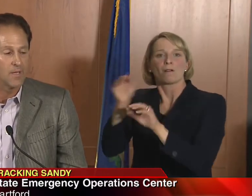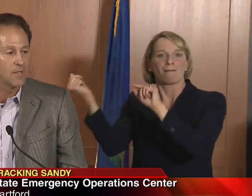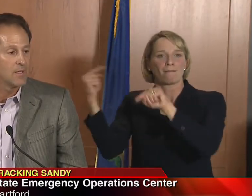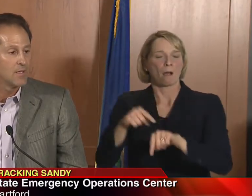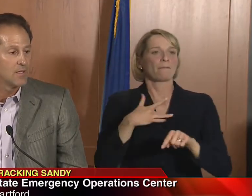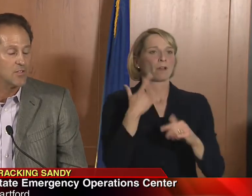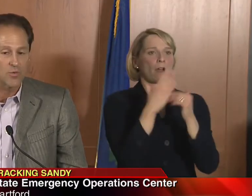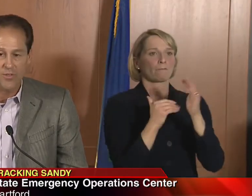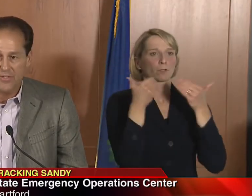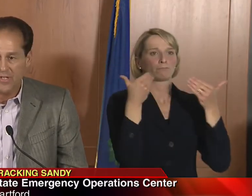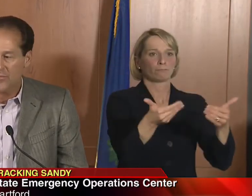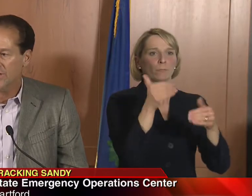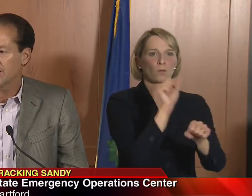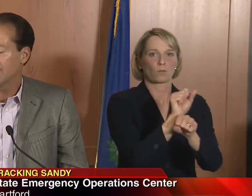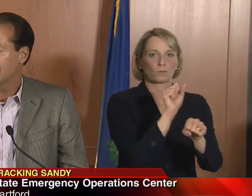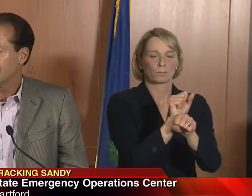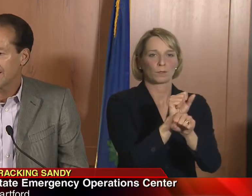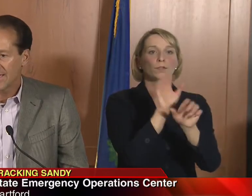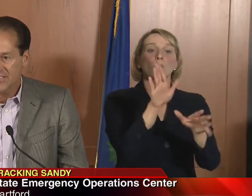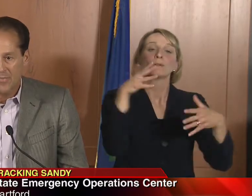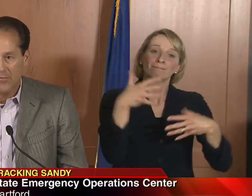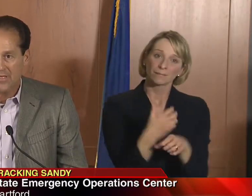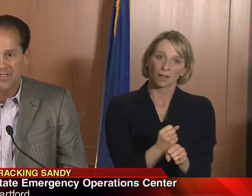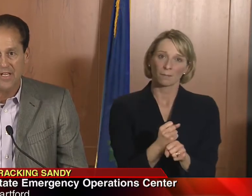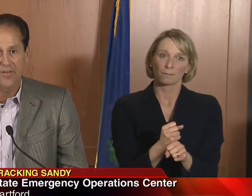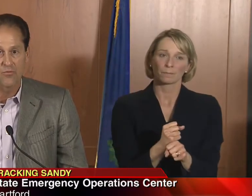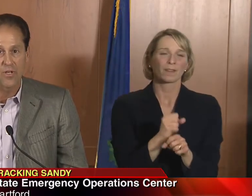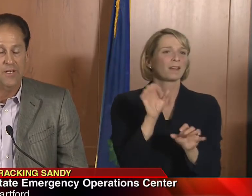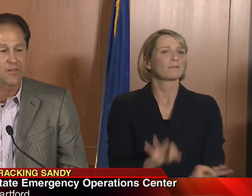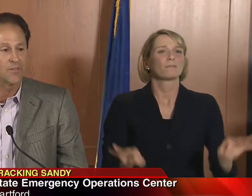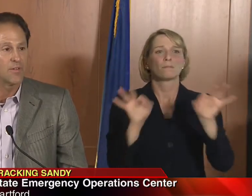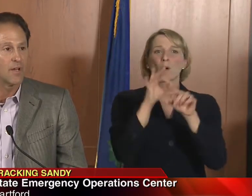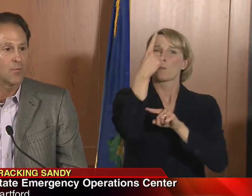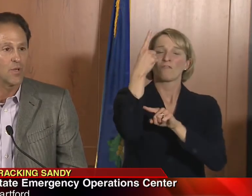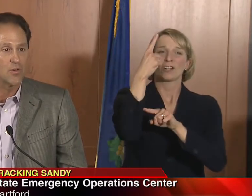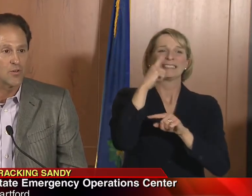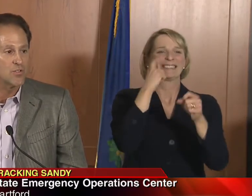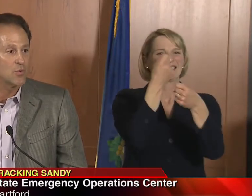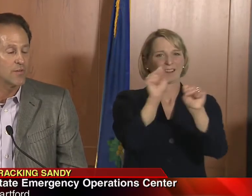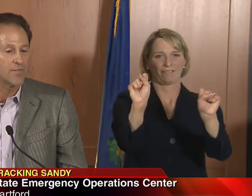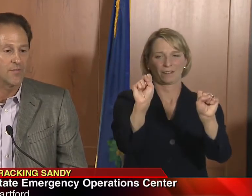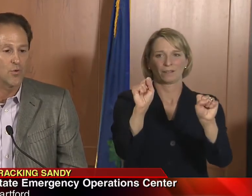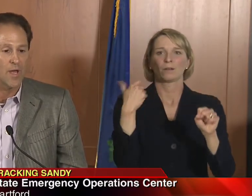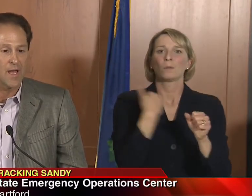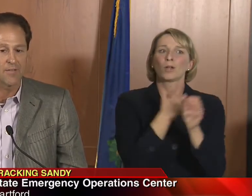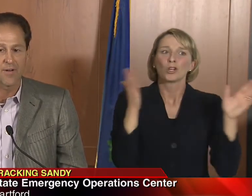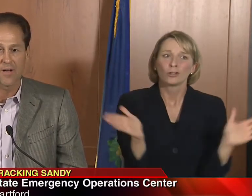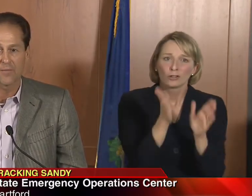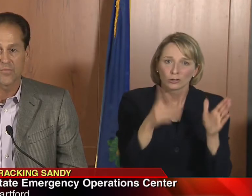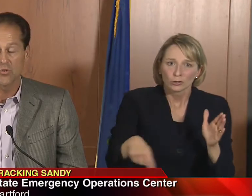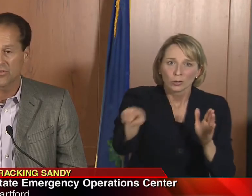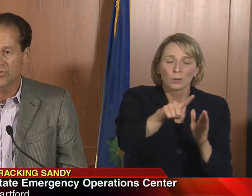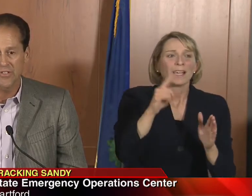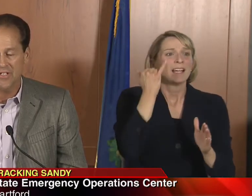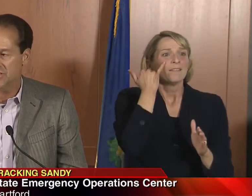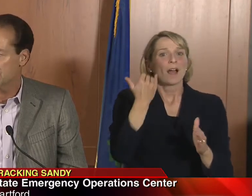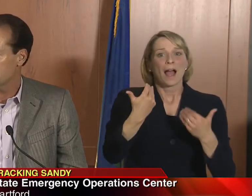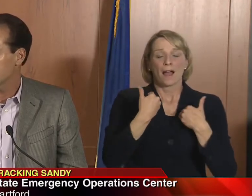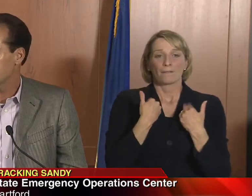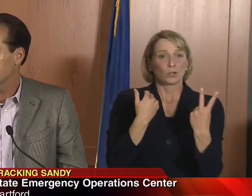you. So in summary, it's about being safe. It really is. We urge you, if you have